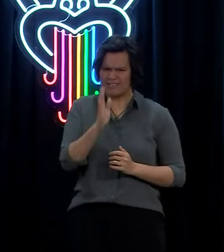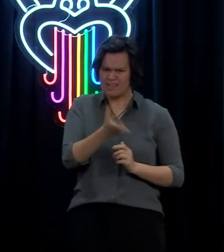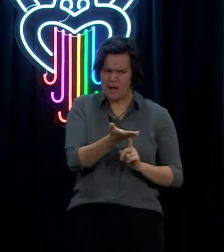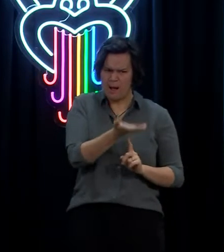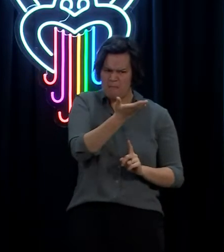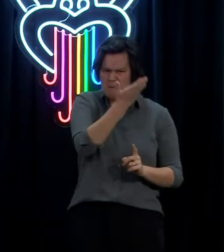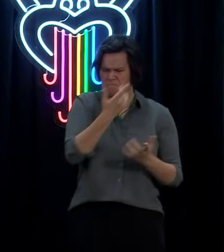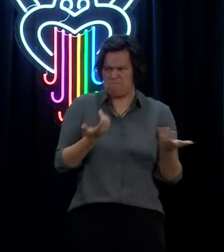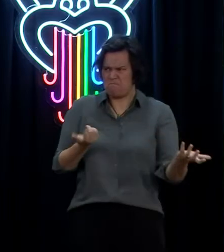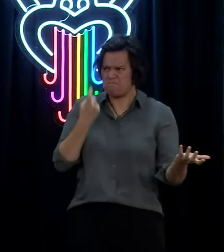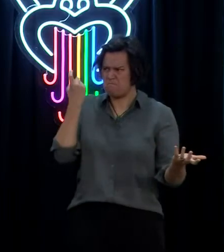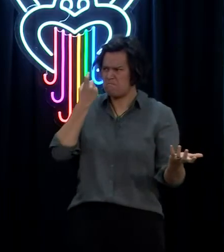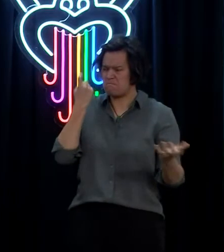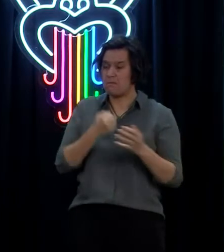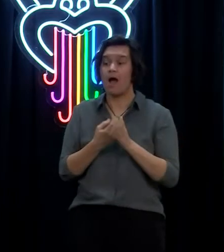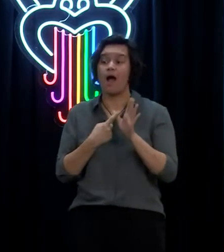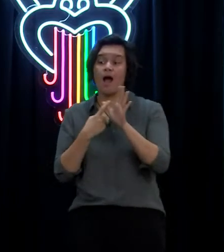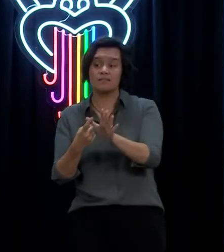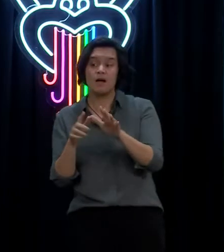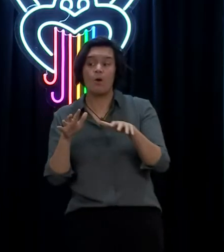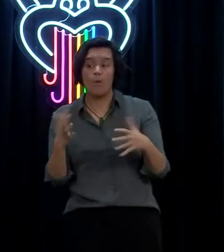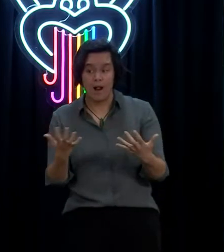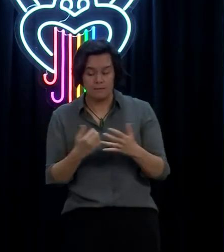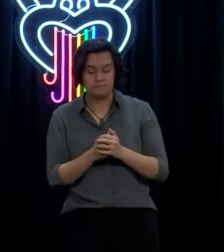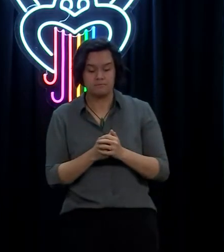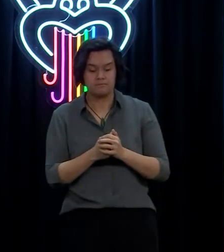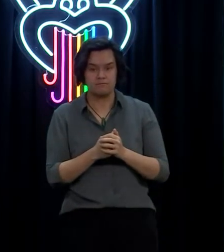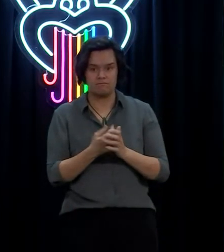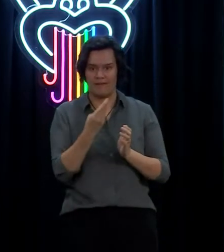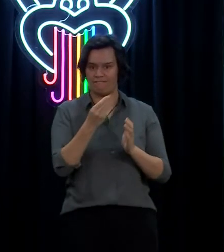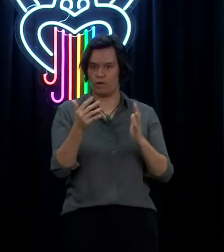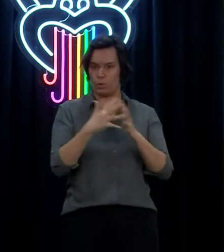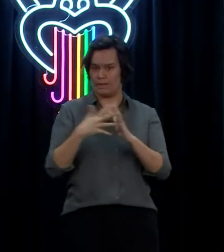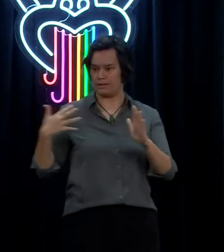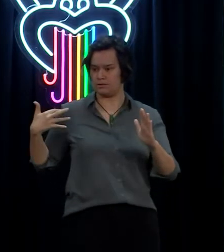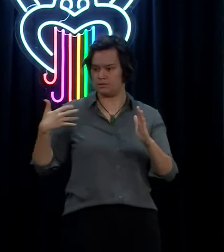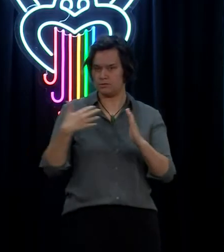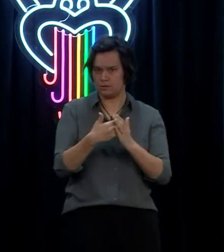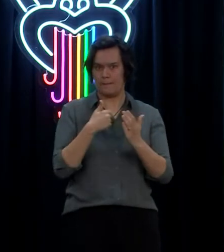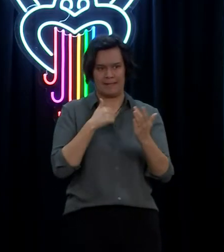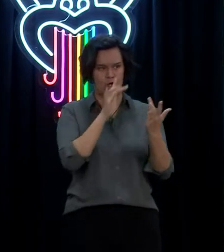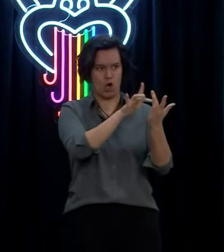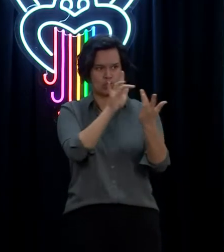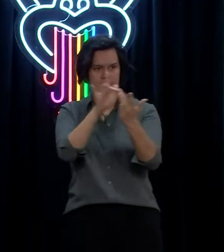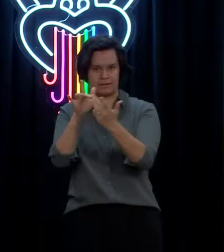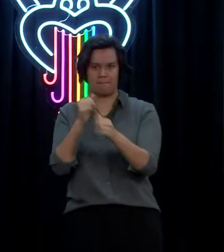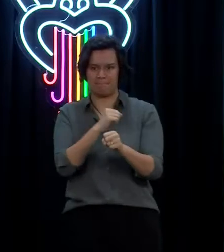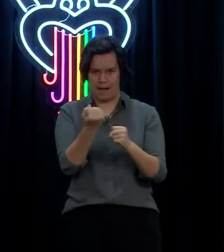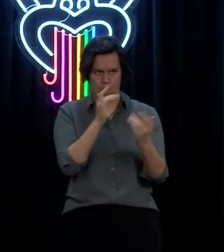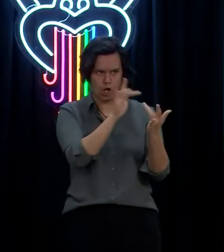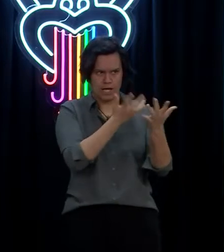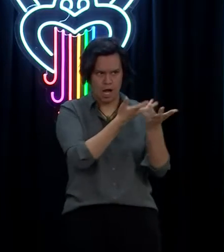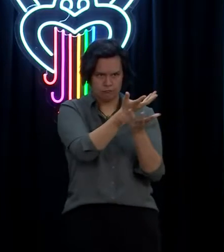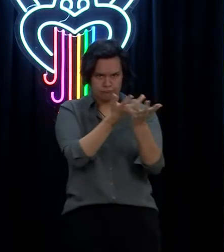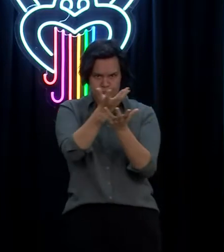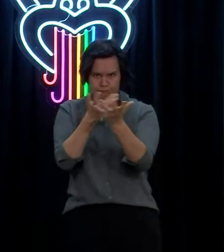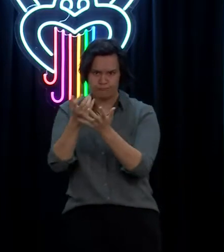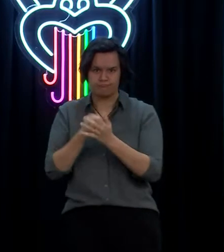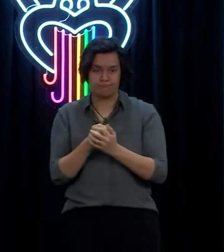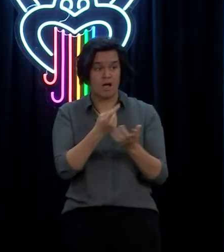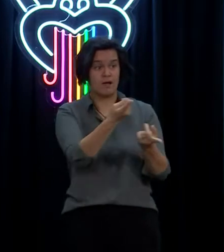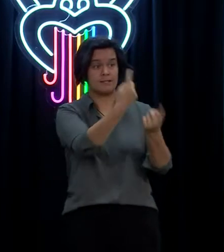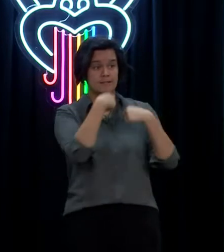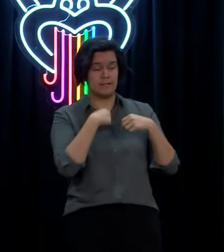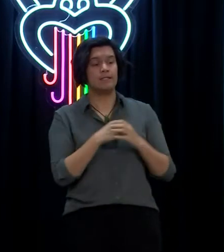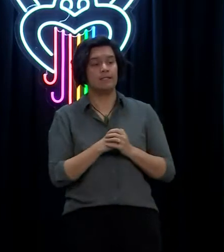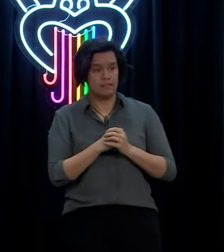about bank profits. What I do know is that over the course of the last few weeks, I've been in regular contact with banks, and I know from what they're telling